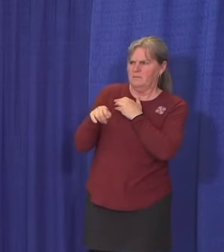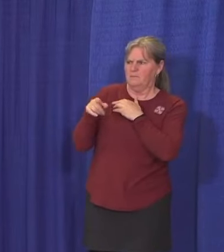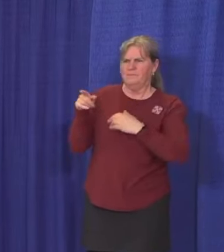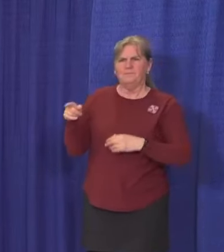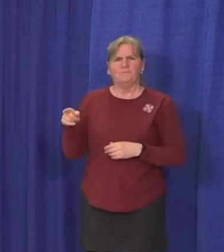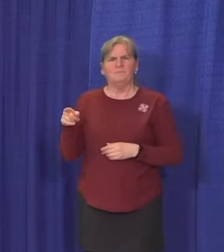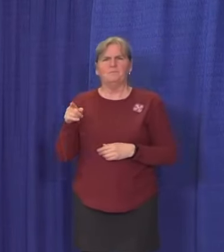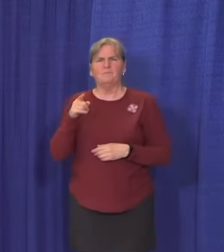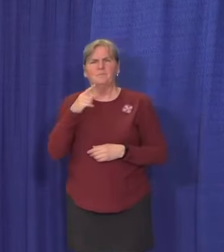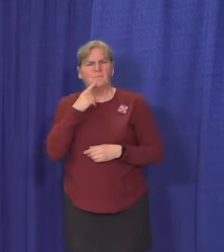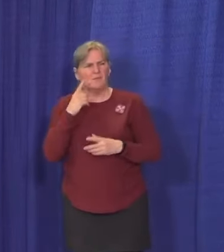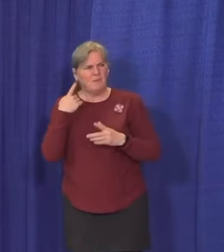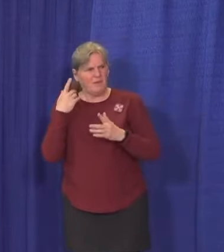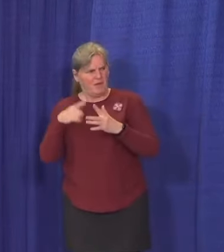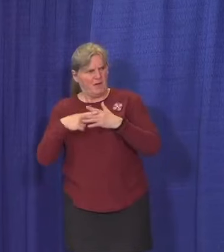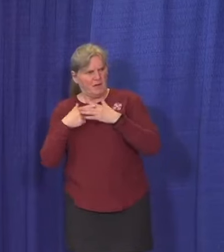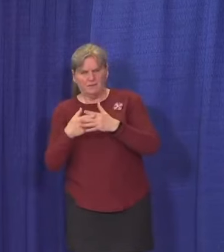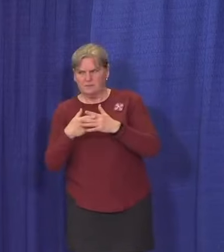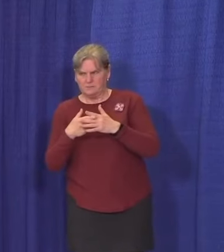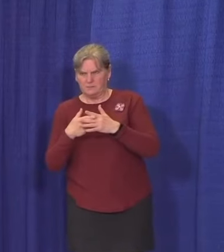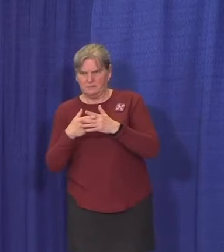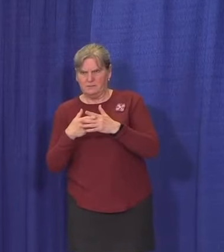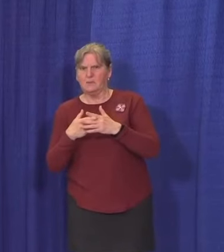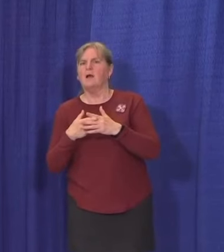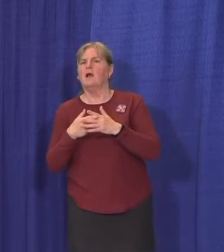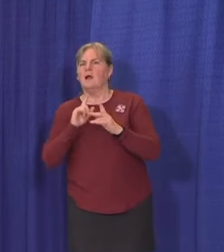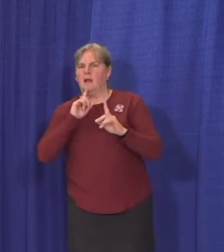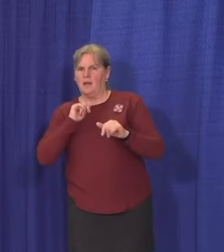Well, I'm happy to start with some of the pieces of that